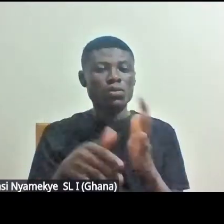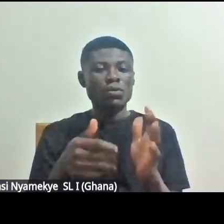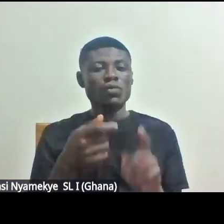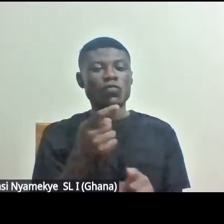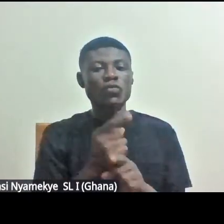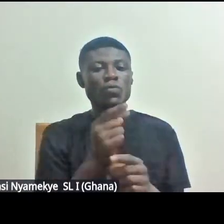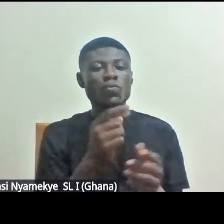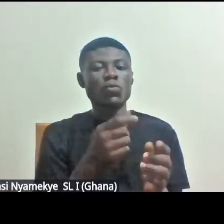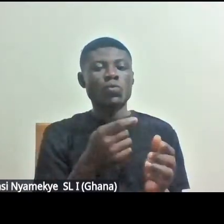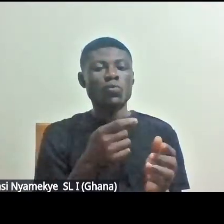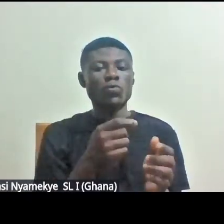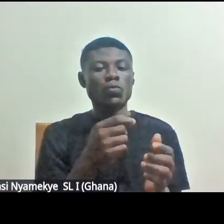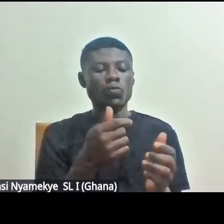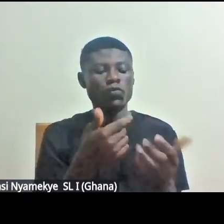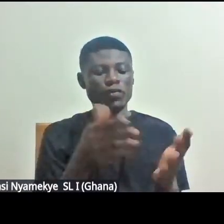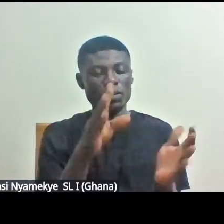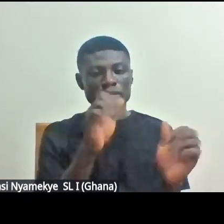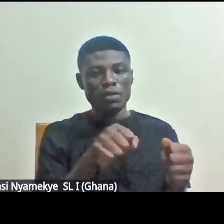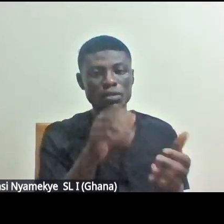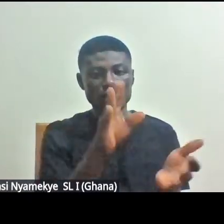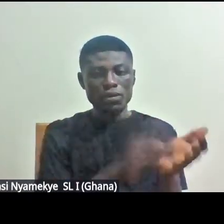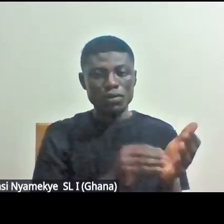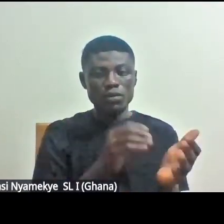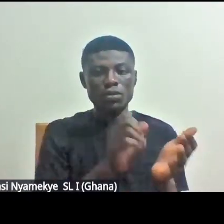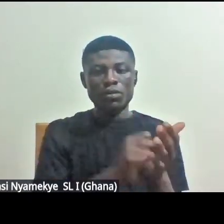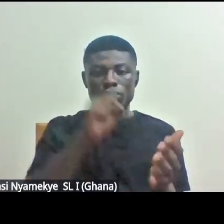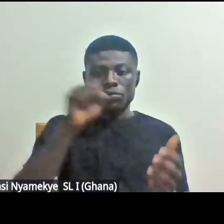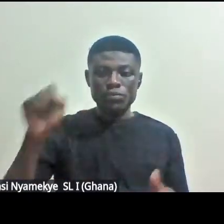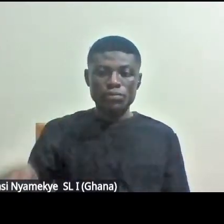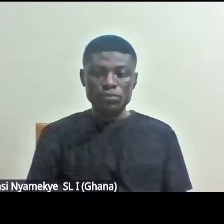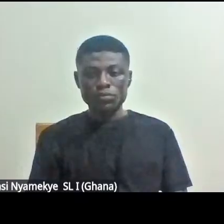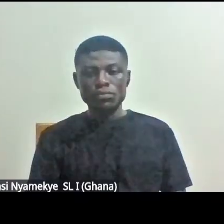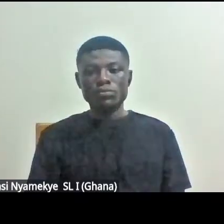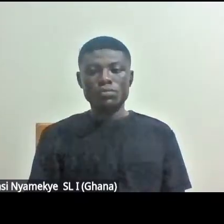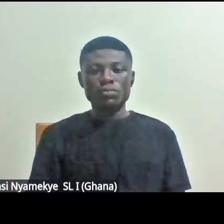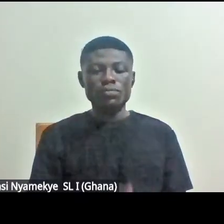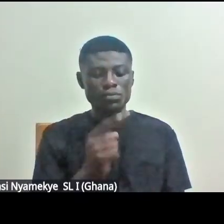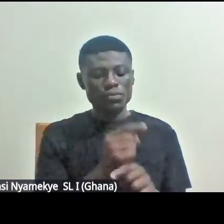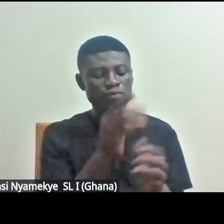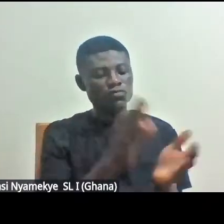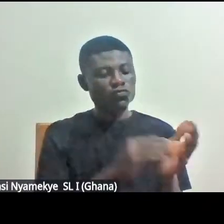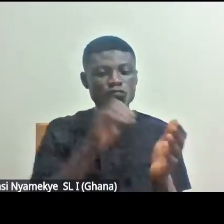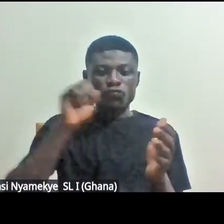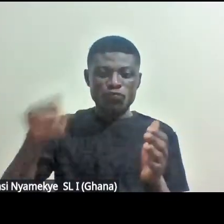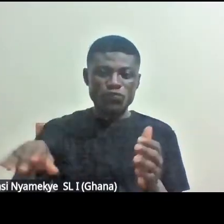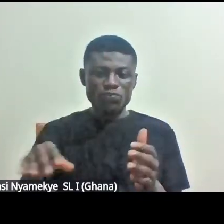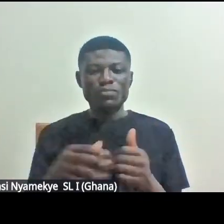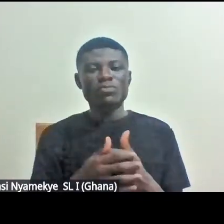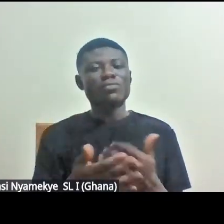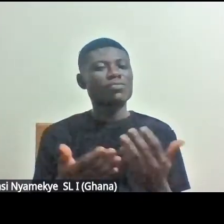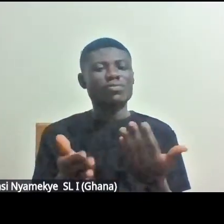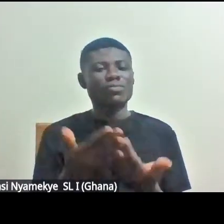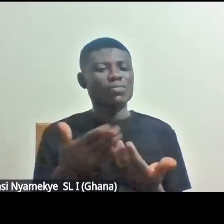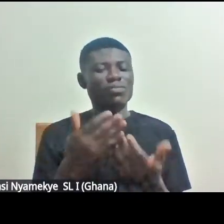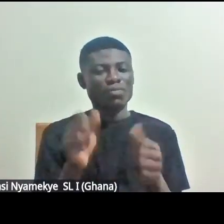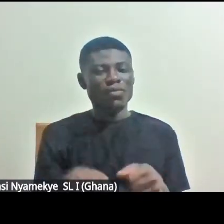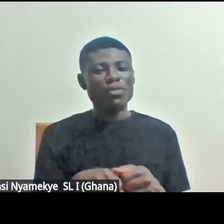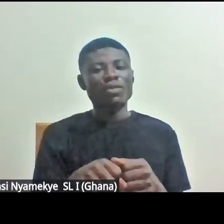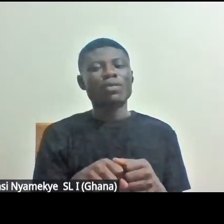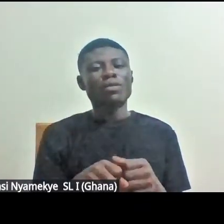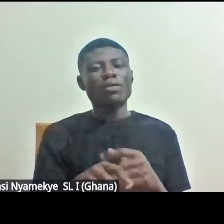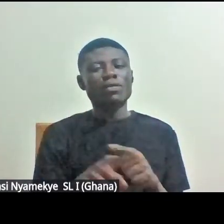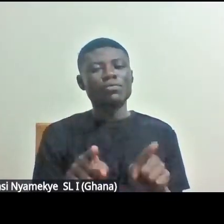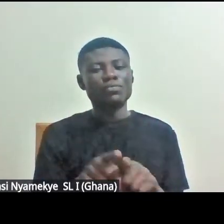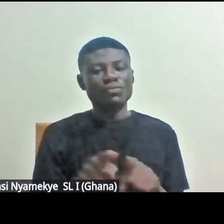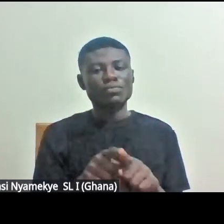from it as well? So I just copy paste it into a Google Doc. There's as of right now,